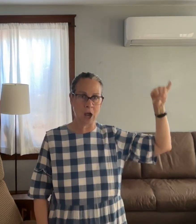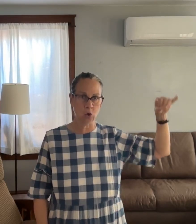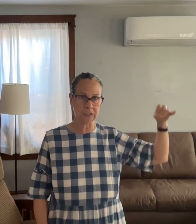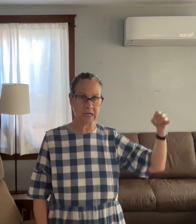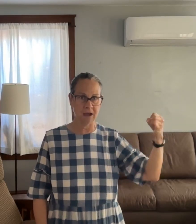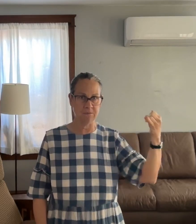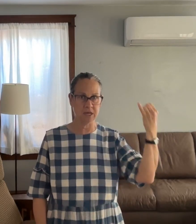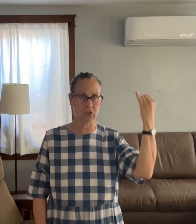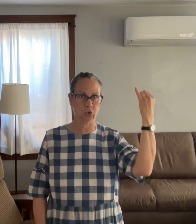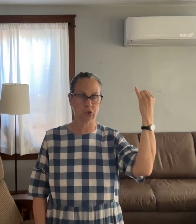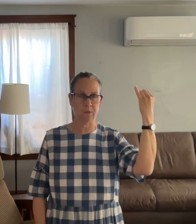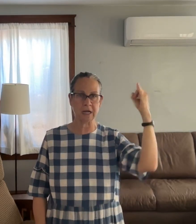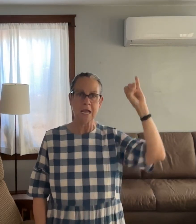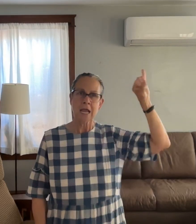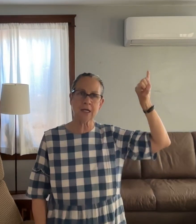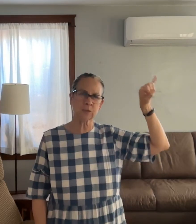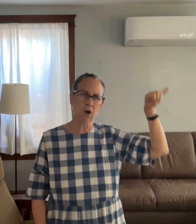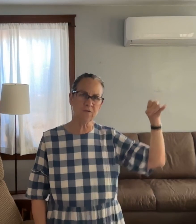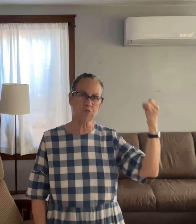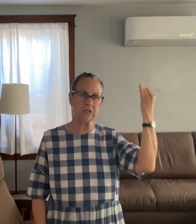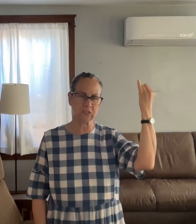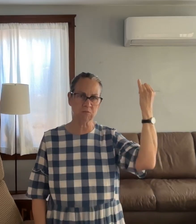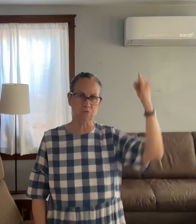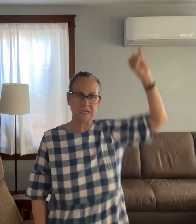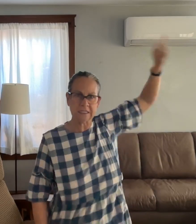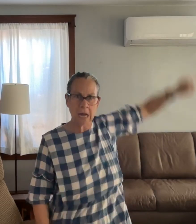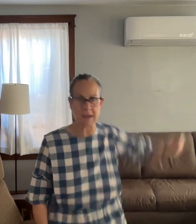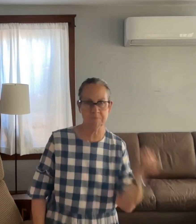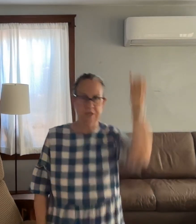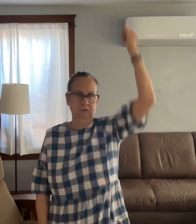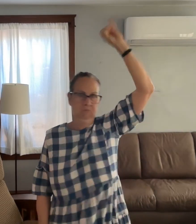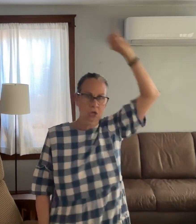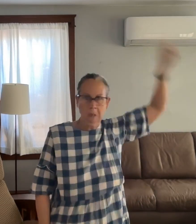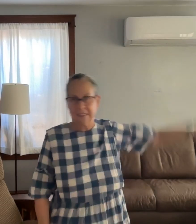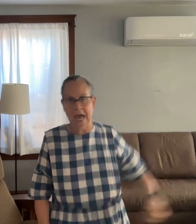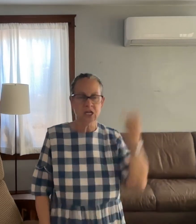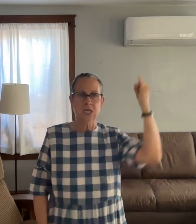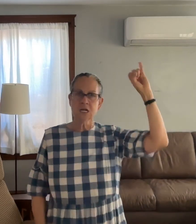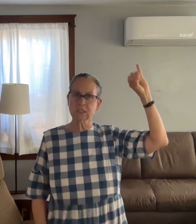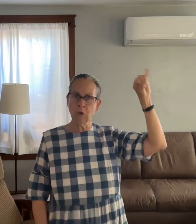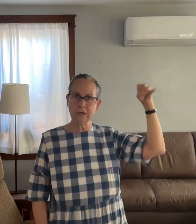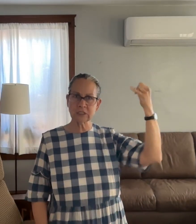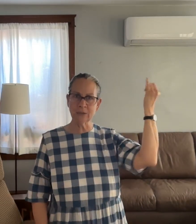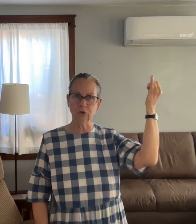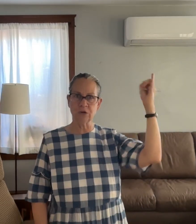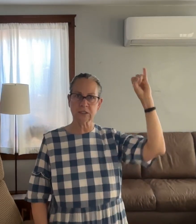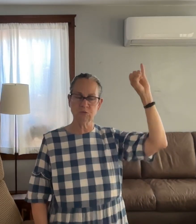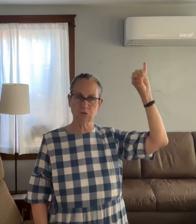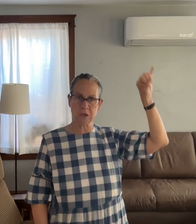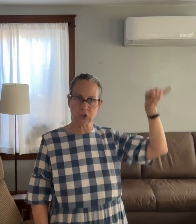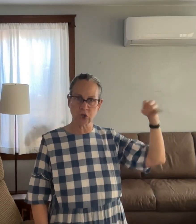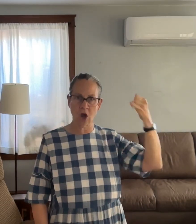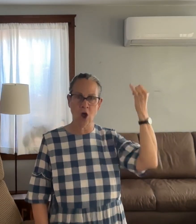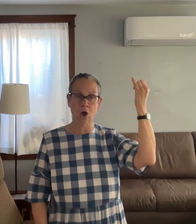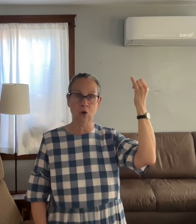out and come in towards your body. And it's more of a wrist movement. It's not like a big, like that. It's more like just a little wrist movement. Jehovah.